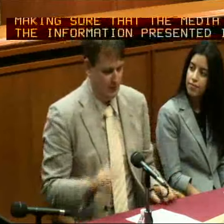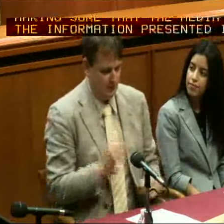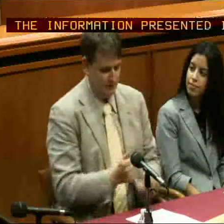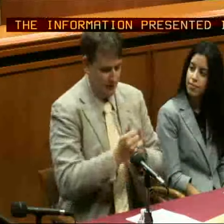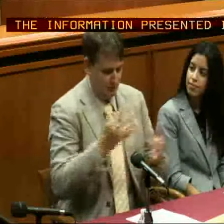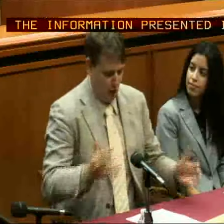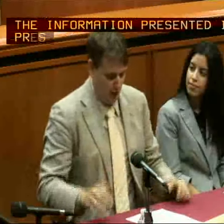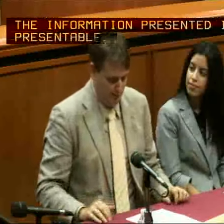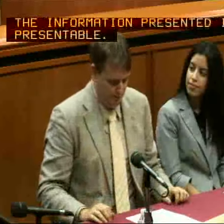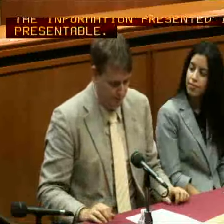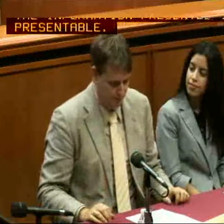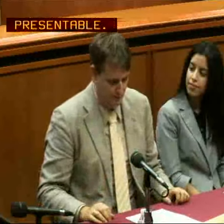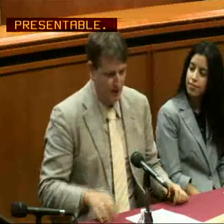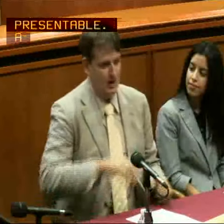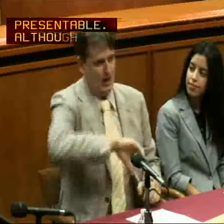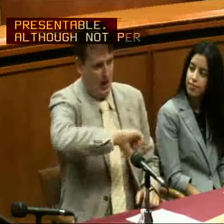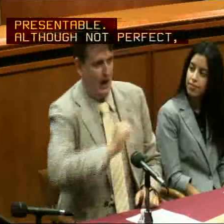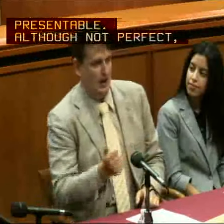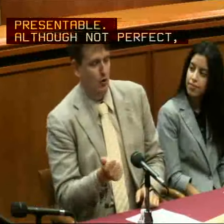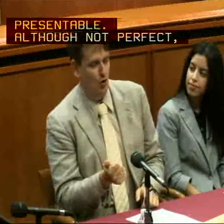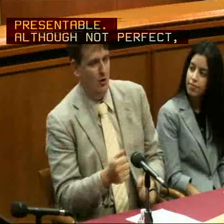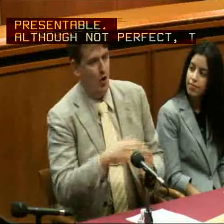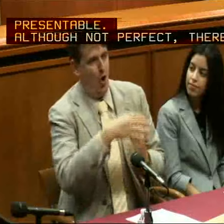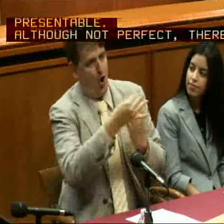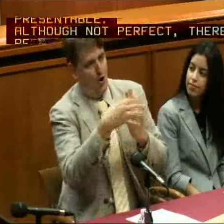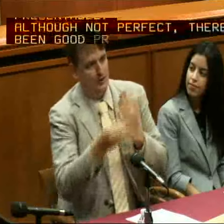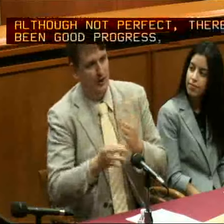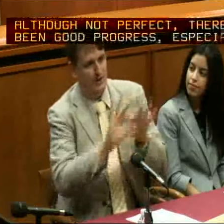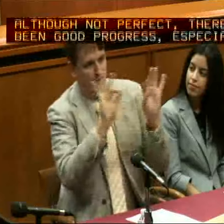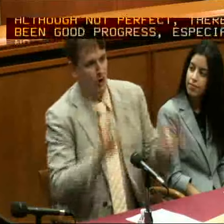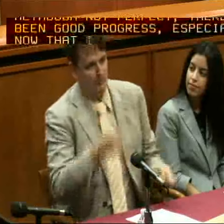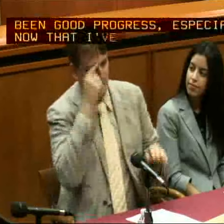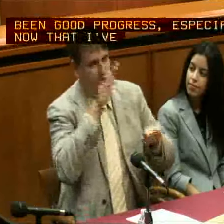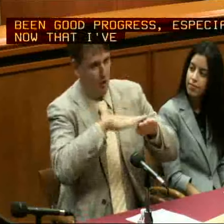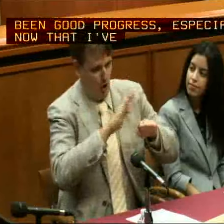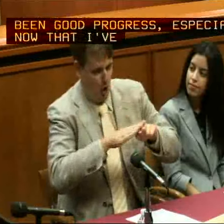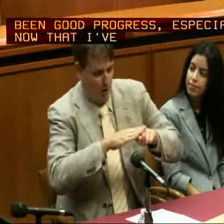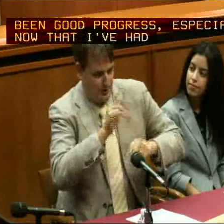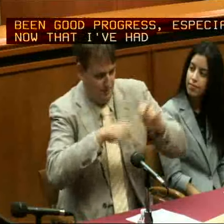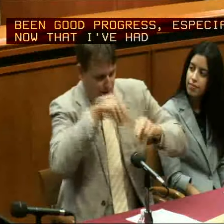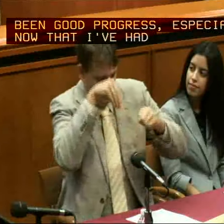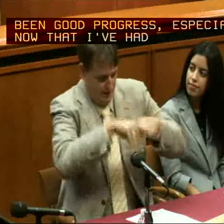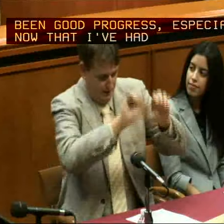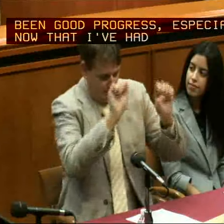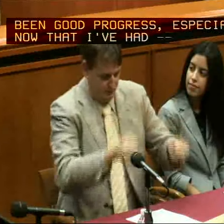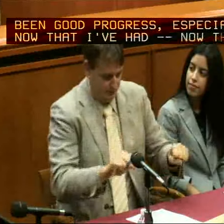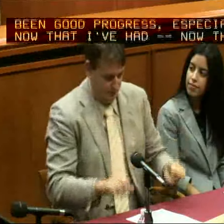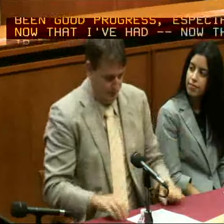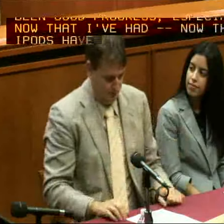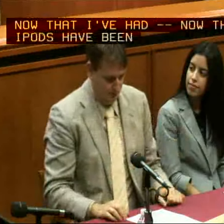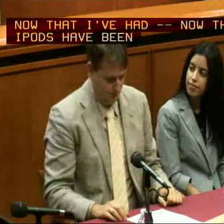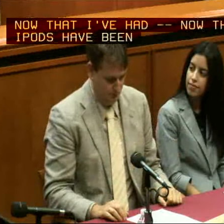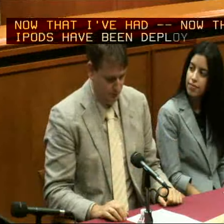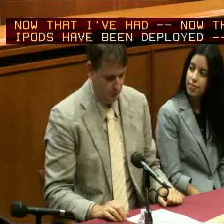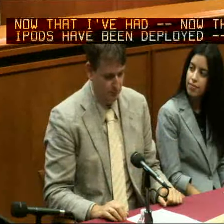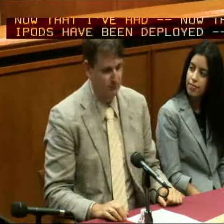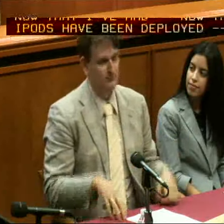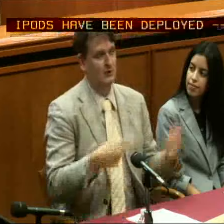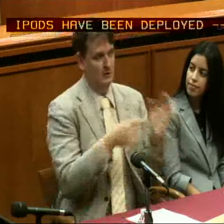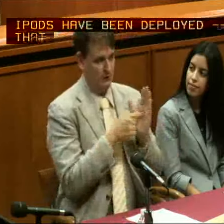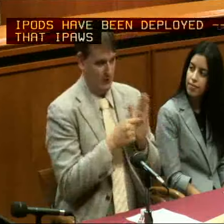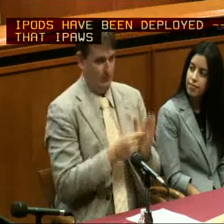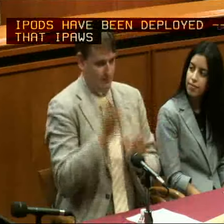deployed, and alternate formats for alerts are built right into the system.